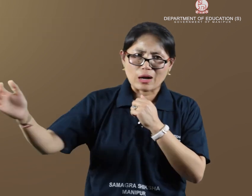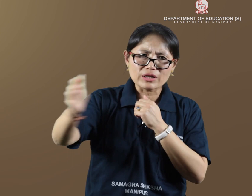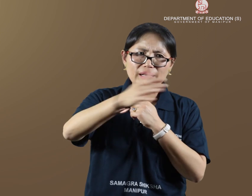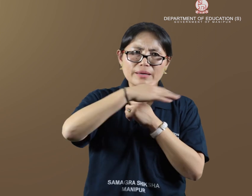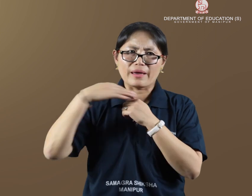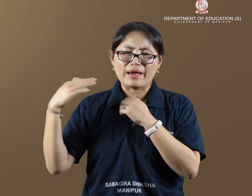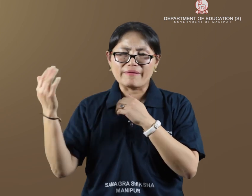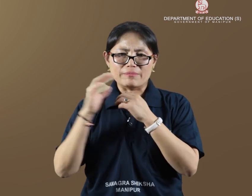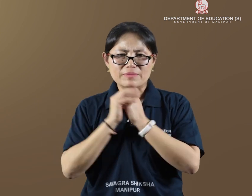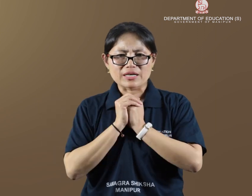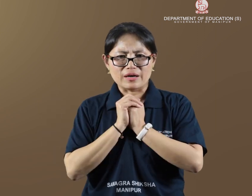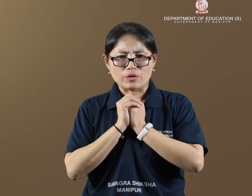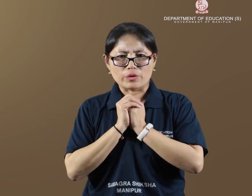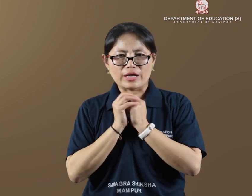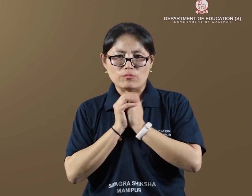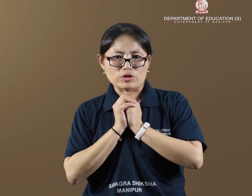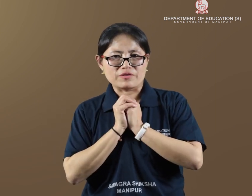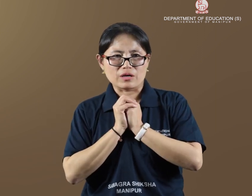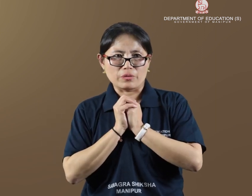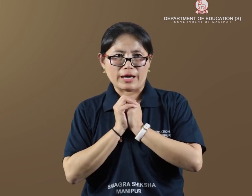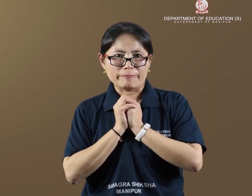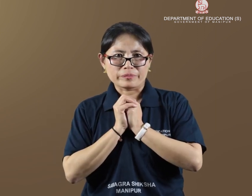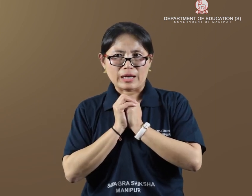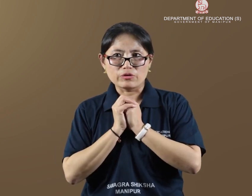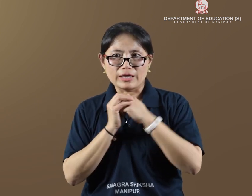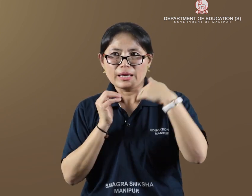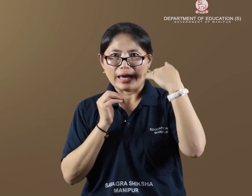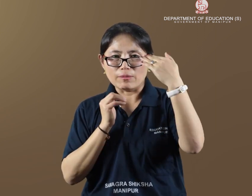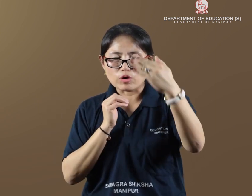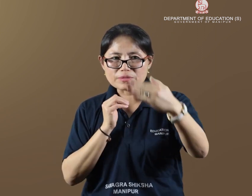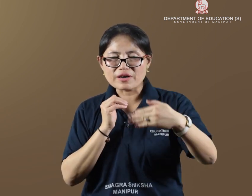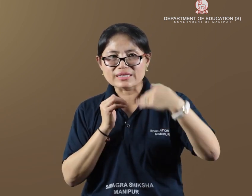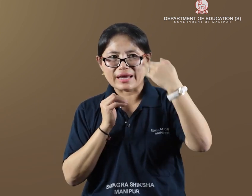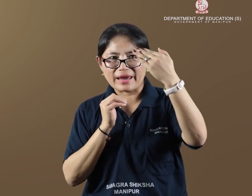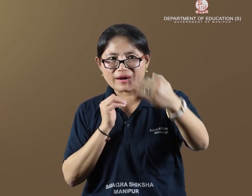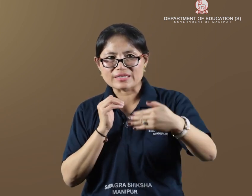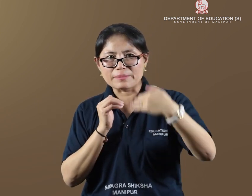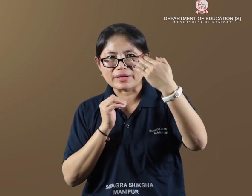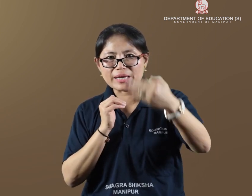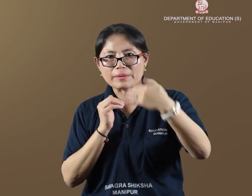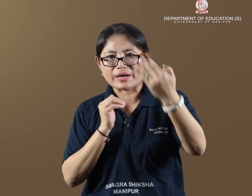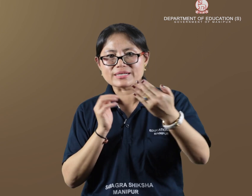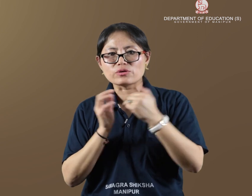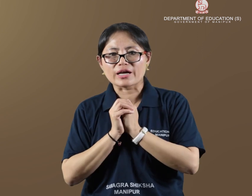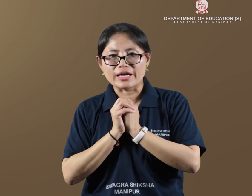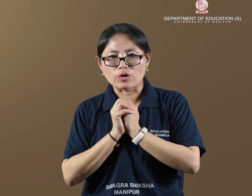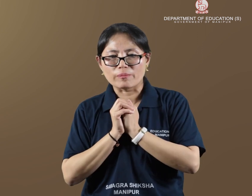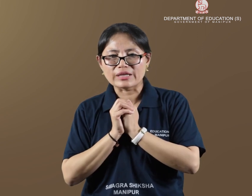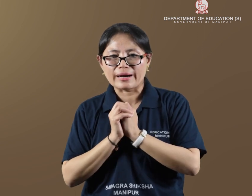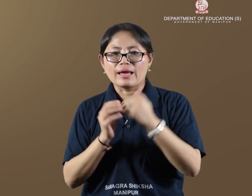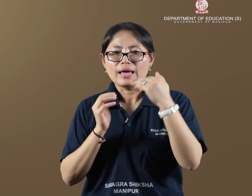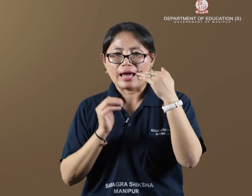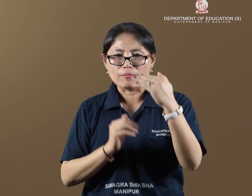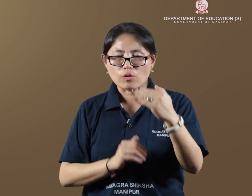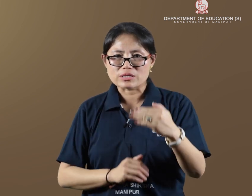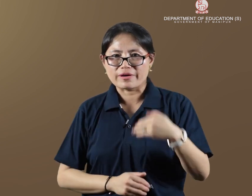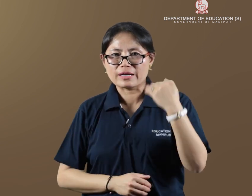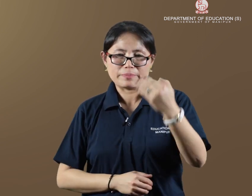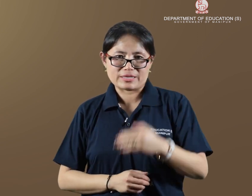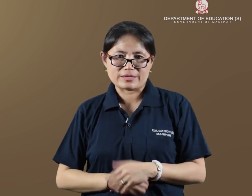surrounding the labor air and blips kari ko with atmosphere ko hai aduri atmospheres na airs na pira yu pressure dur kari korom tare atmospheric pressure